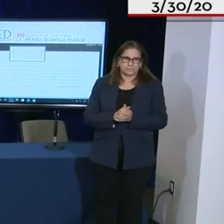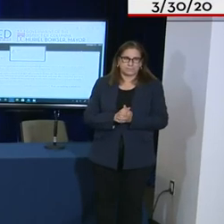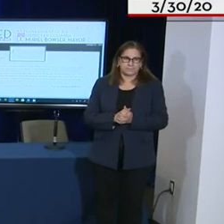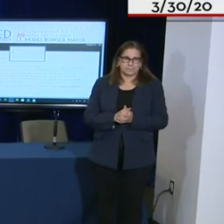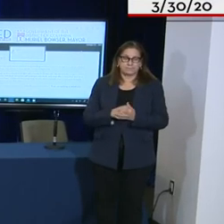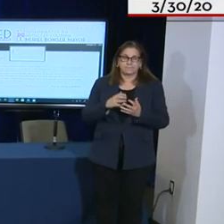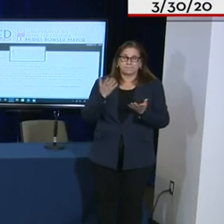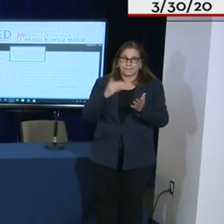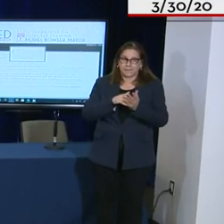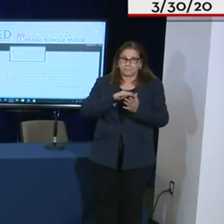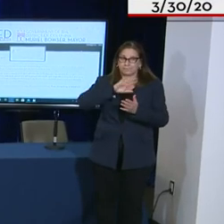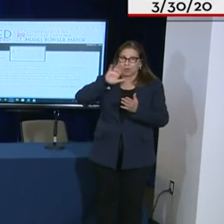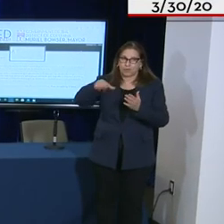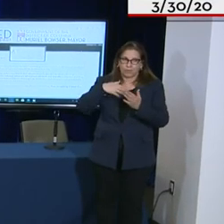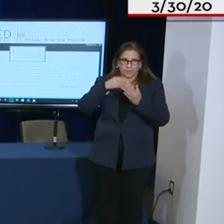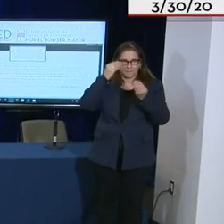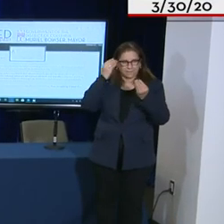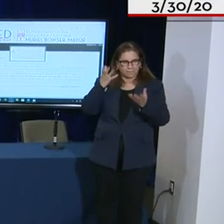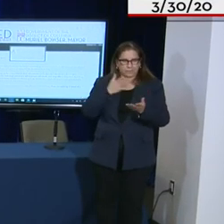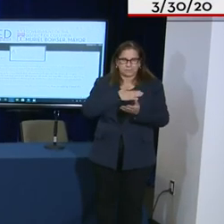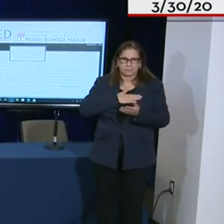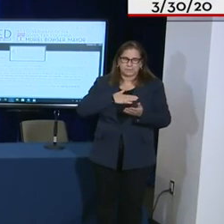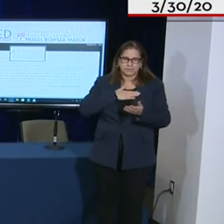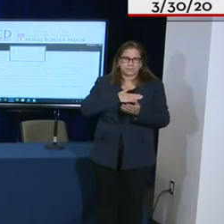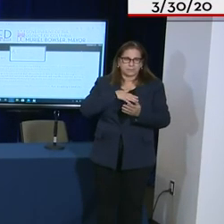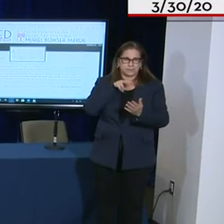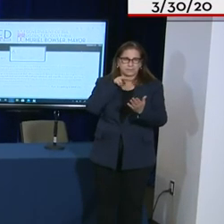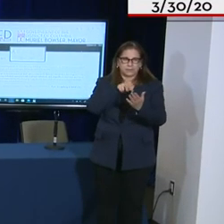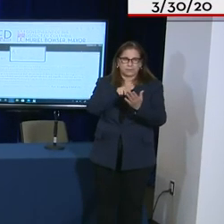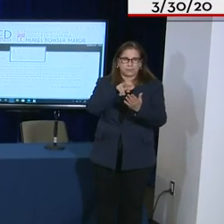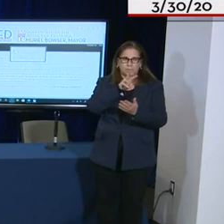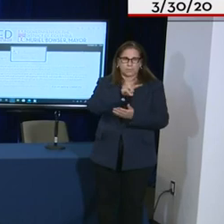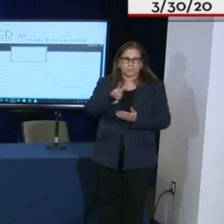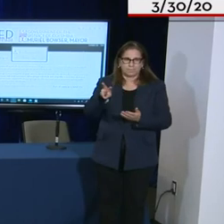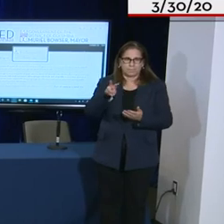please visit, it's always being updated. Please visit